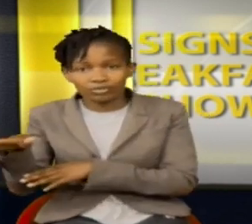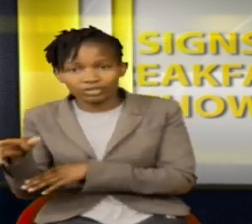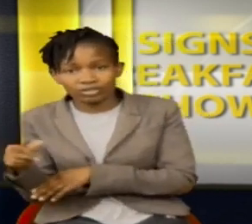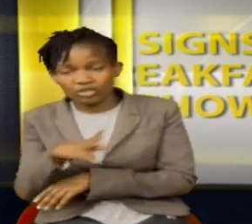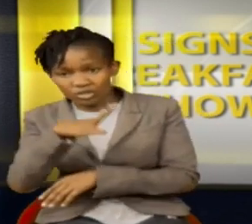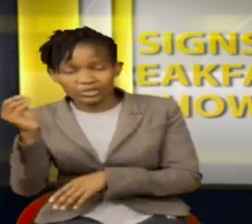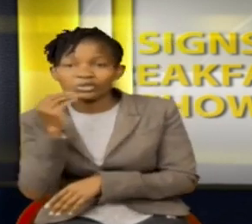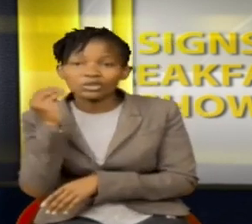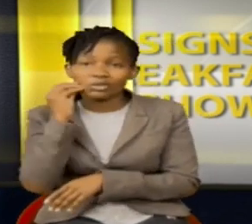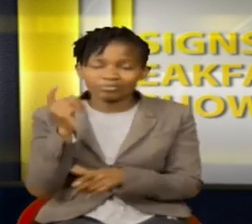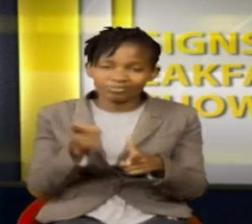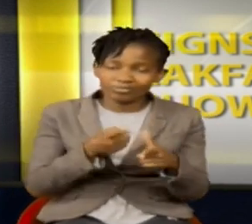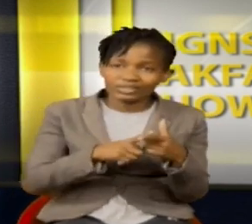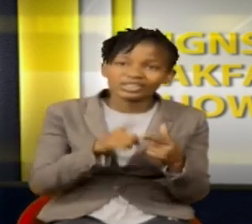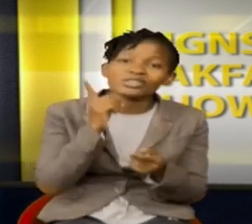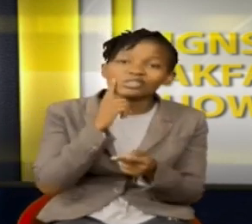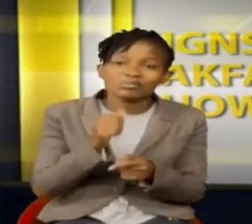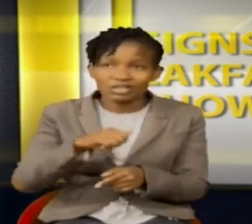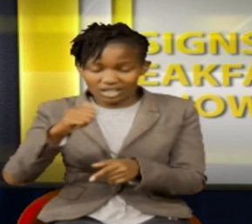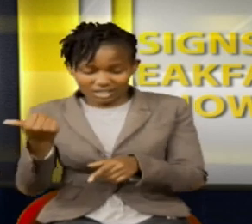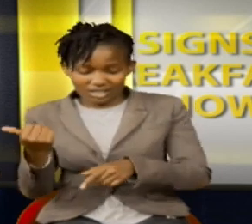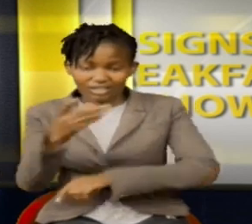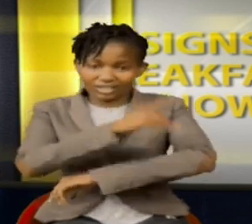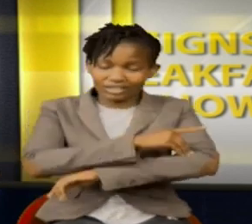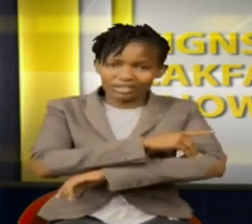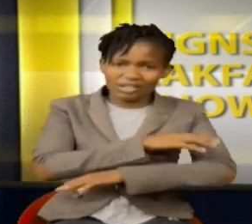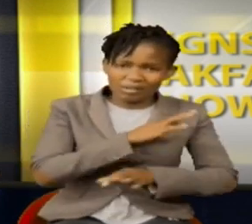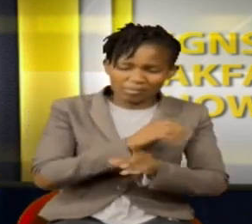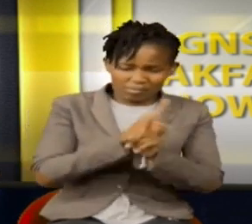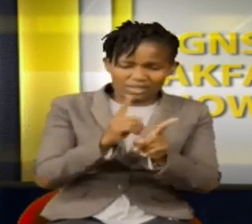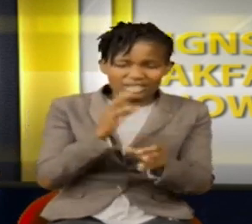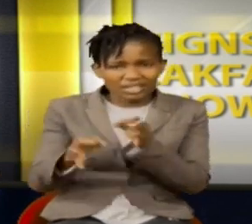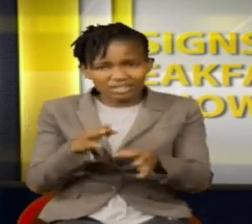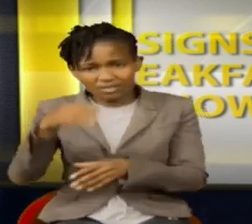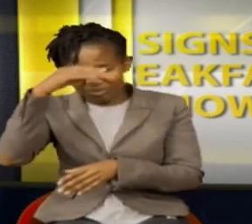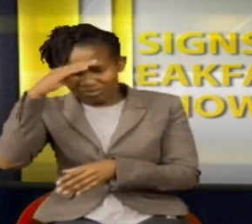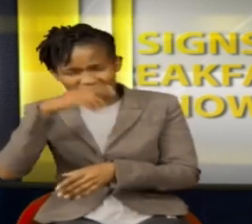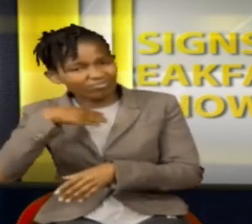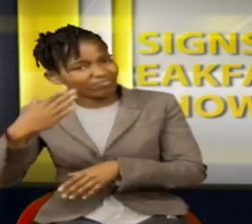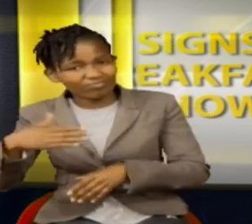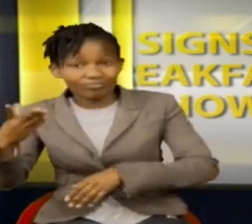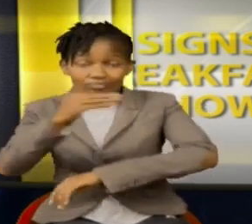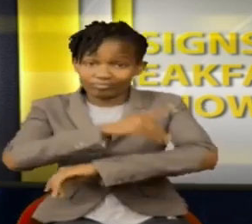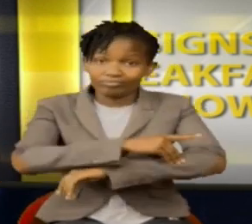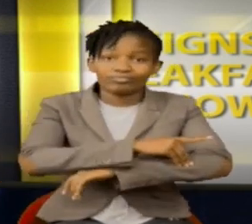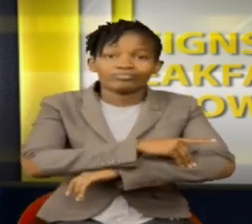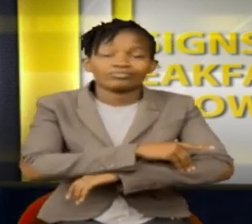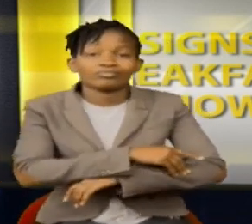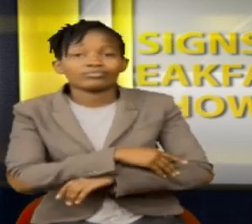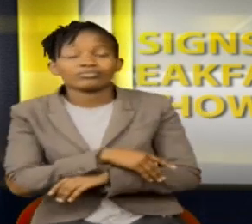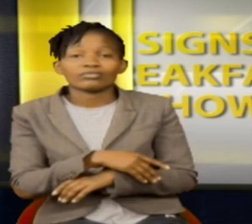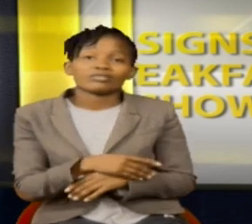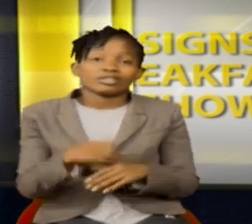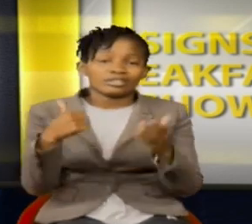nyingine. But sasa ukiwa mlevi the whole day, ungefungua shop noma sana account